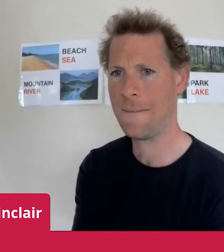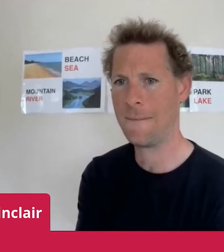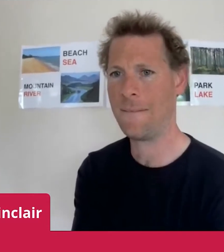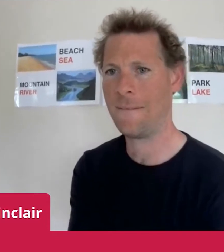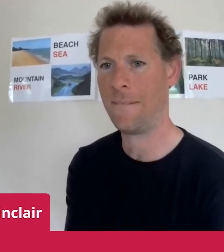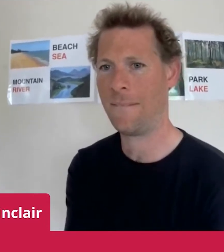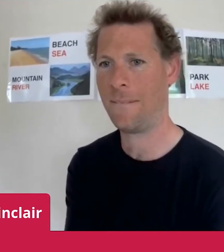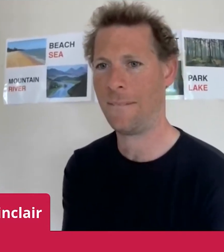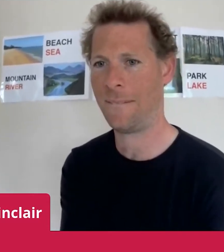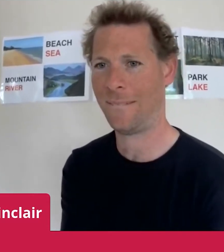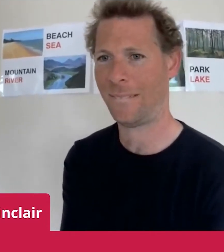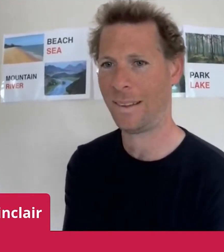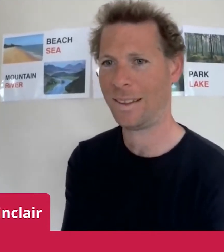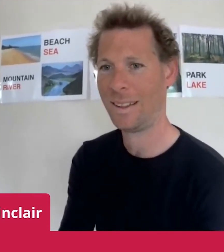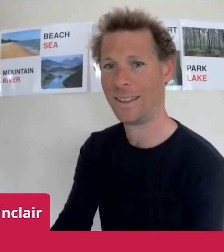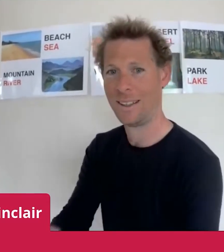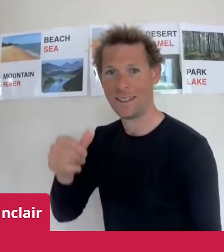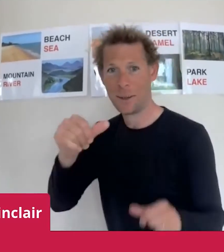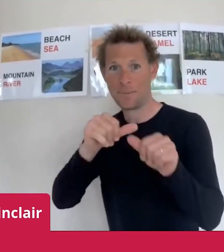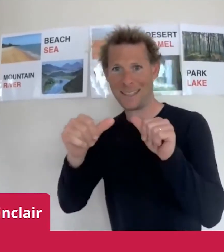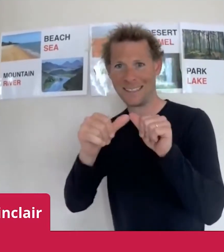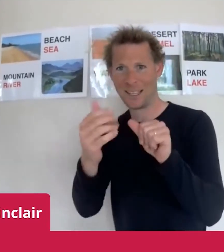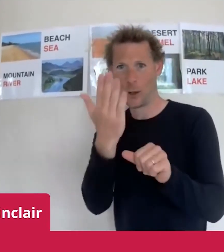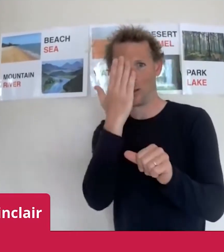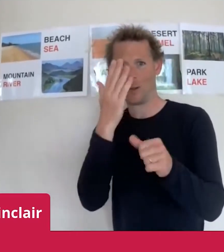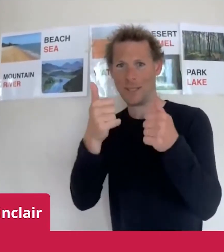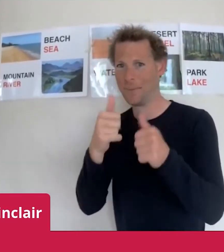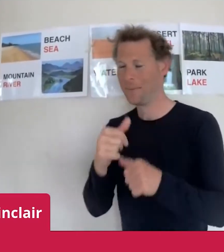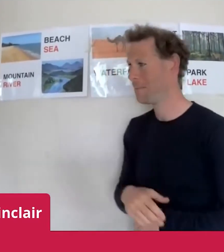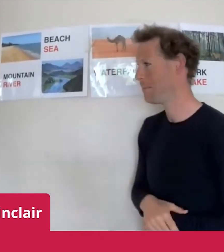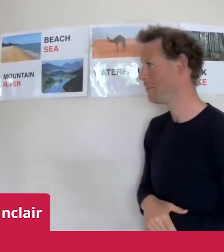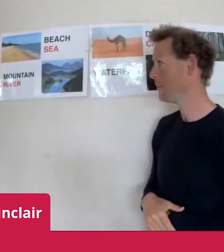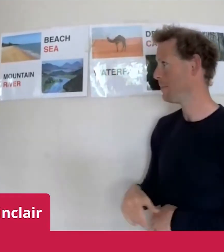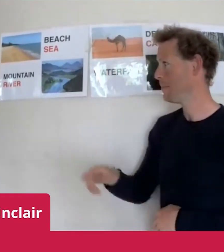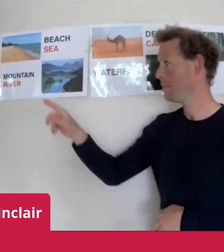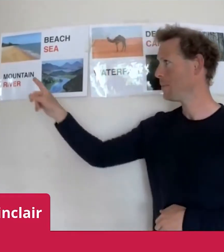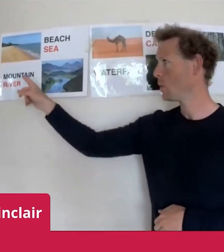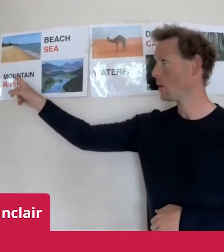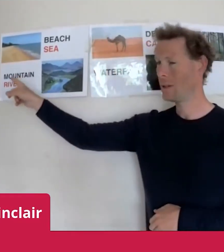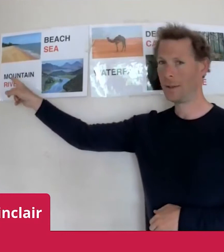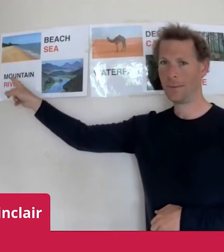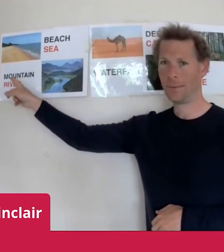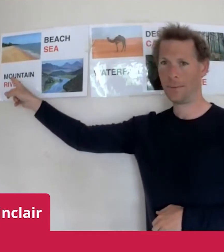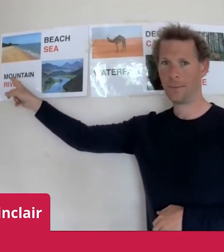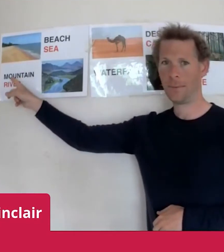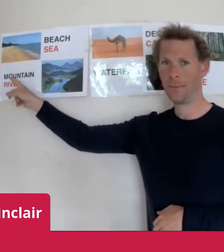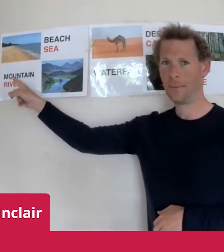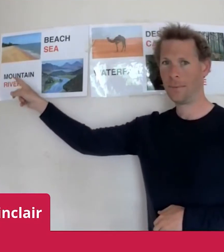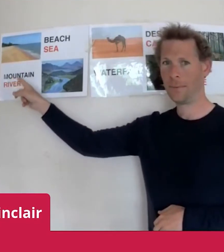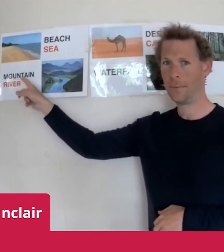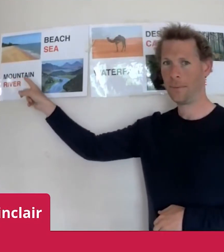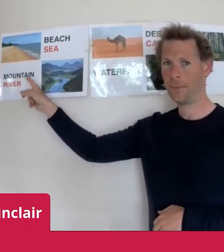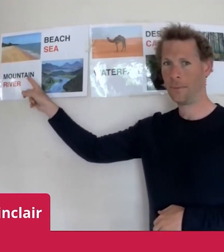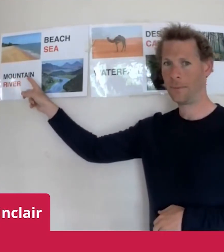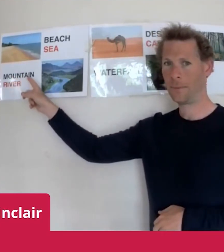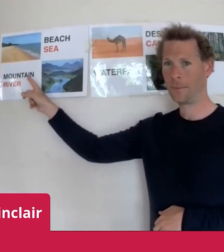me adjust this. Is that better? A bit closer? Okay, so our first word is